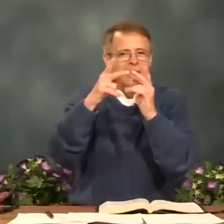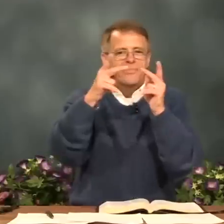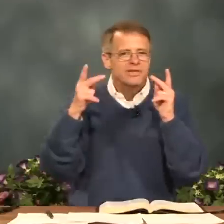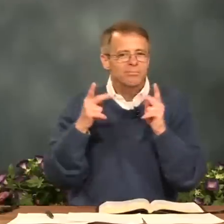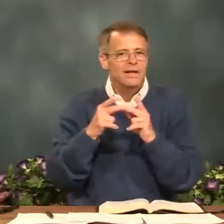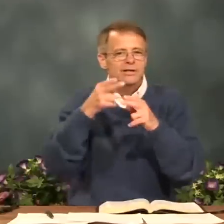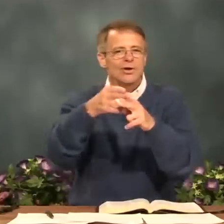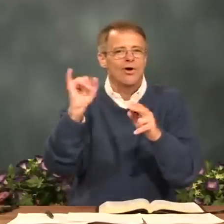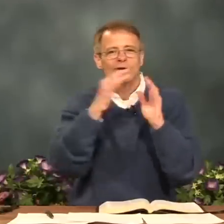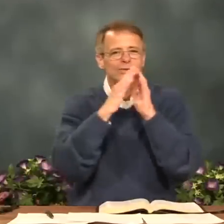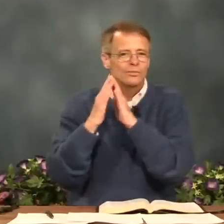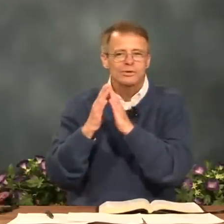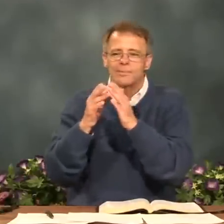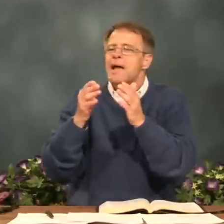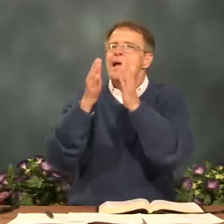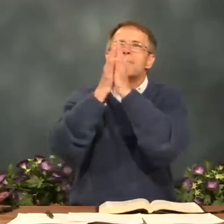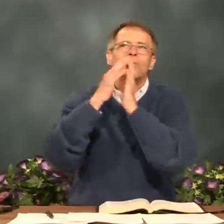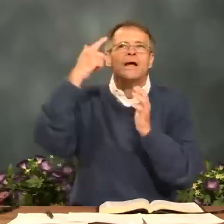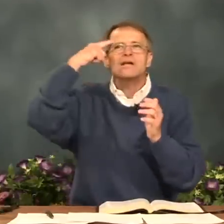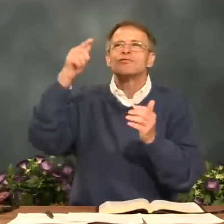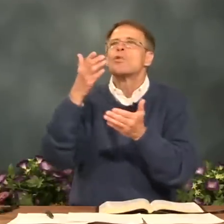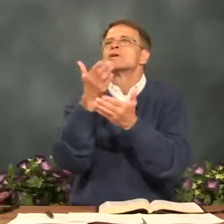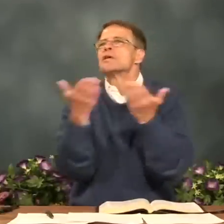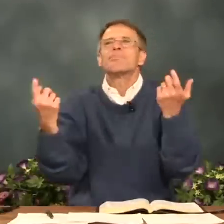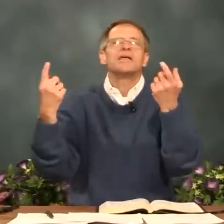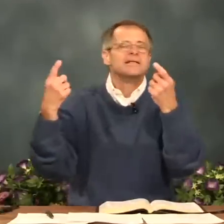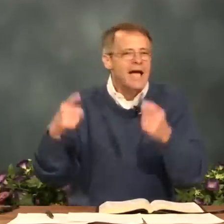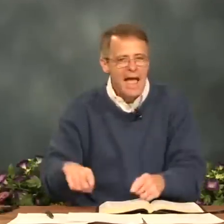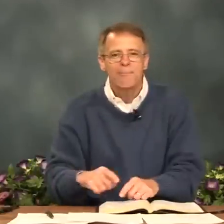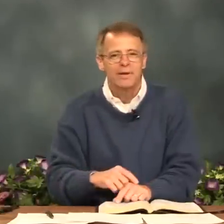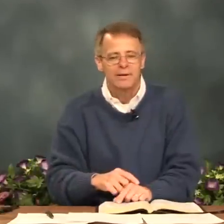place called Jerusalem. He prays for something to happen.